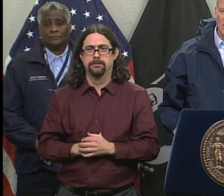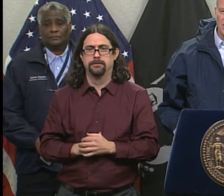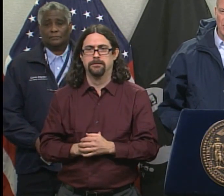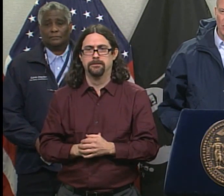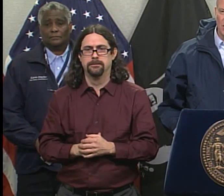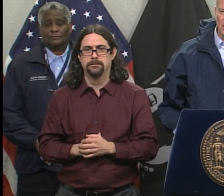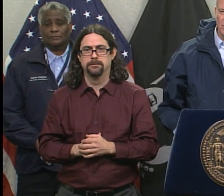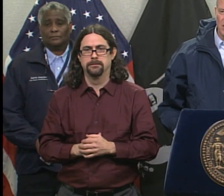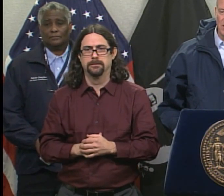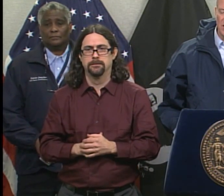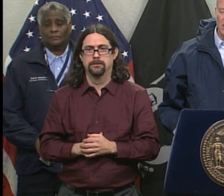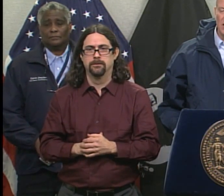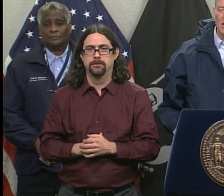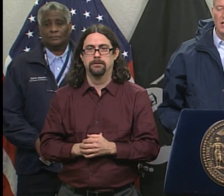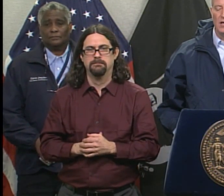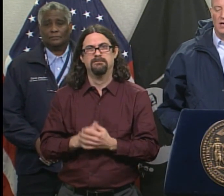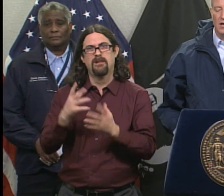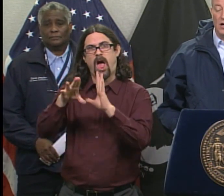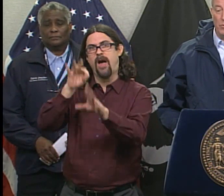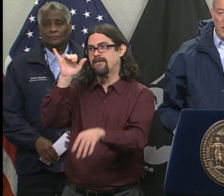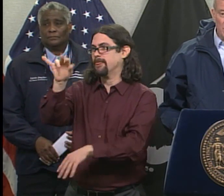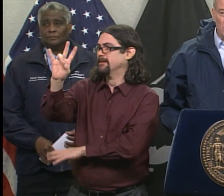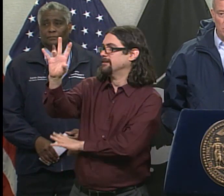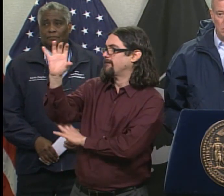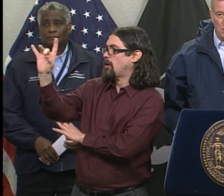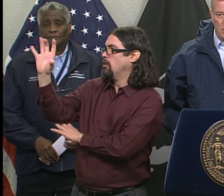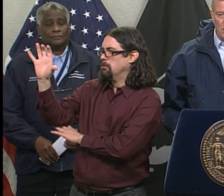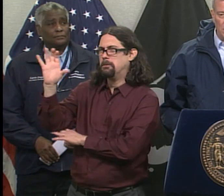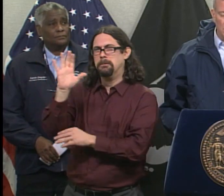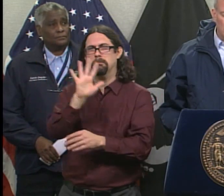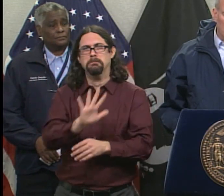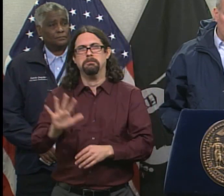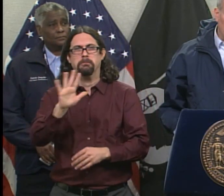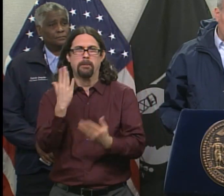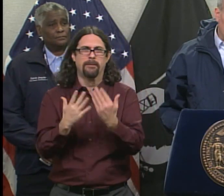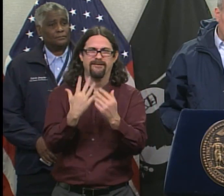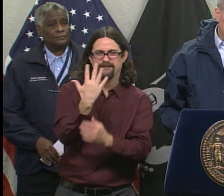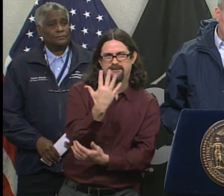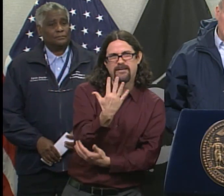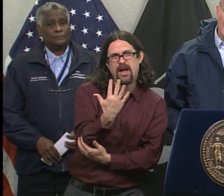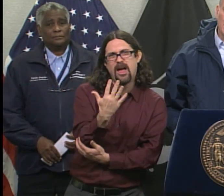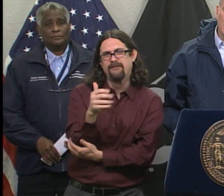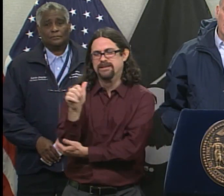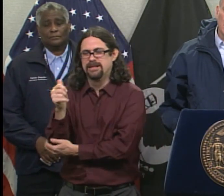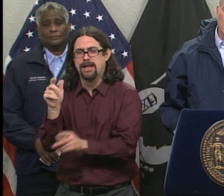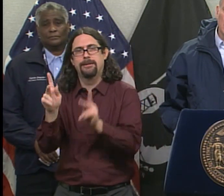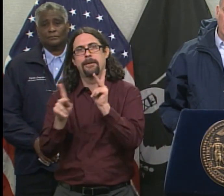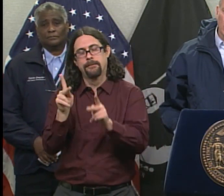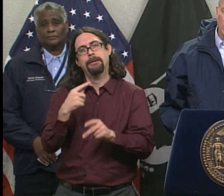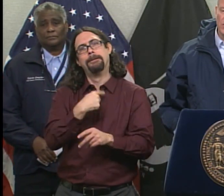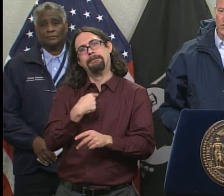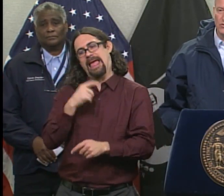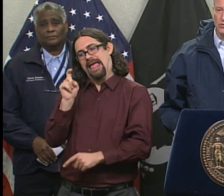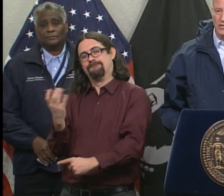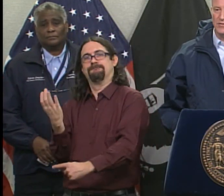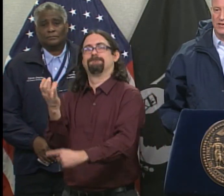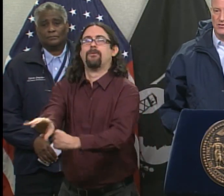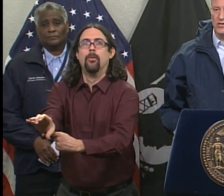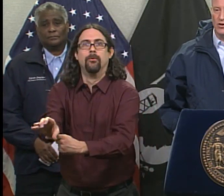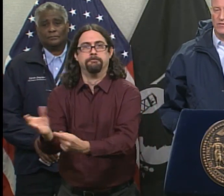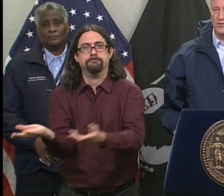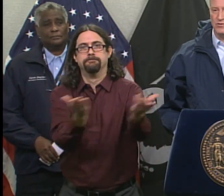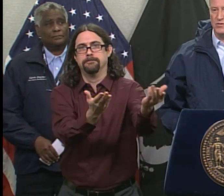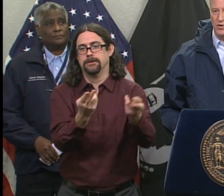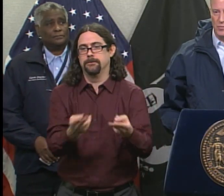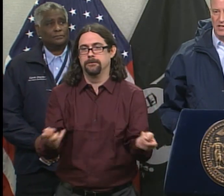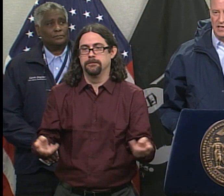someone needs to be brought in involuntarily. Our bigger goal, Erin, is to get the homeless folks who live on the street